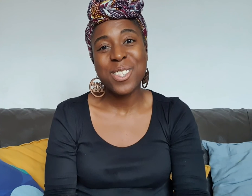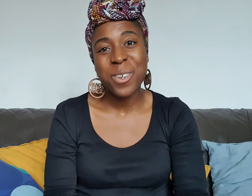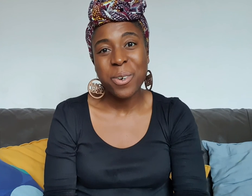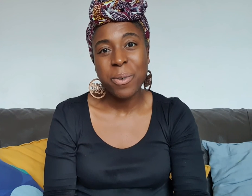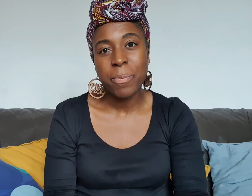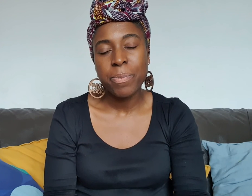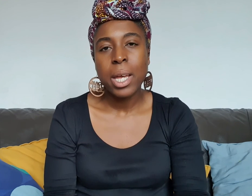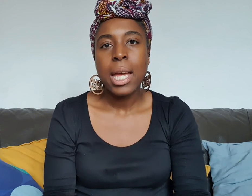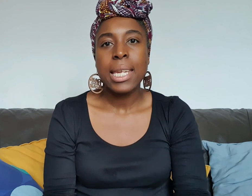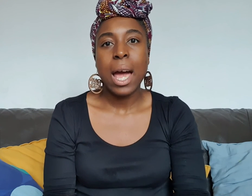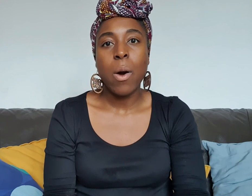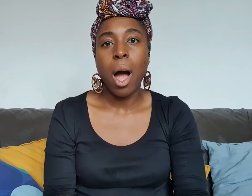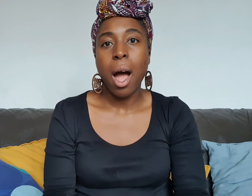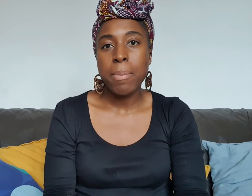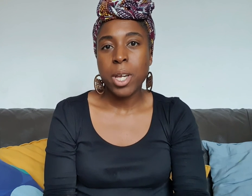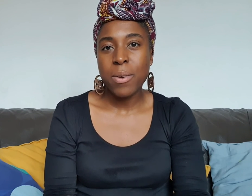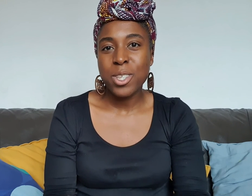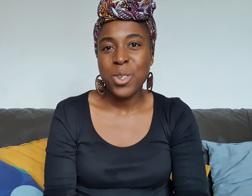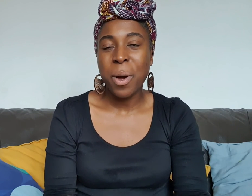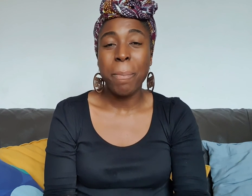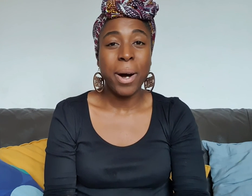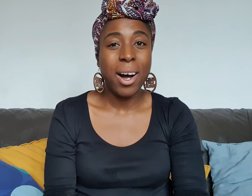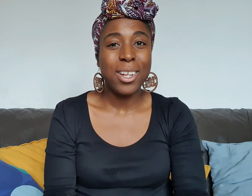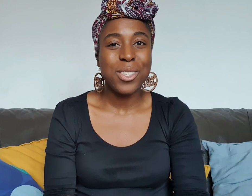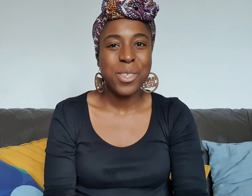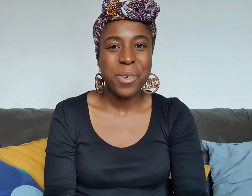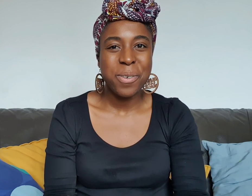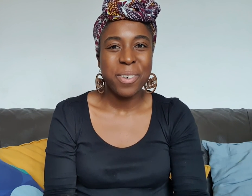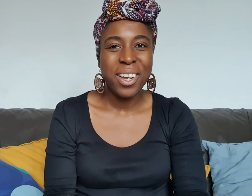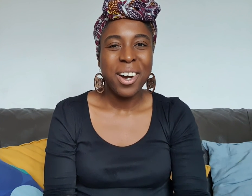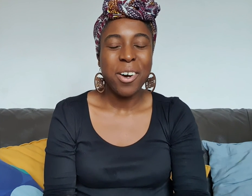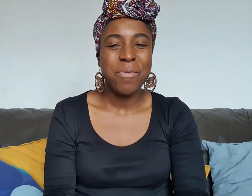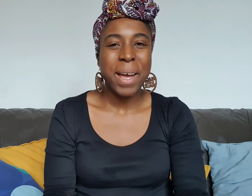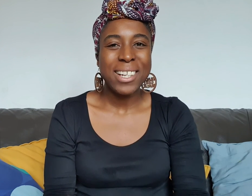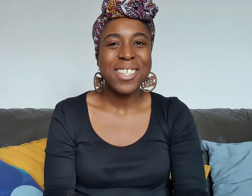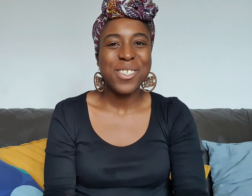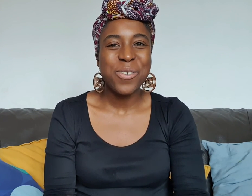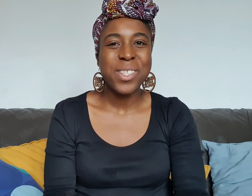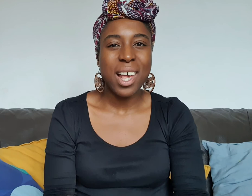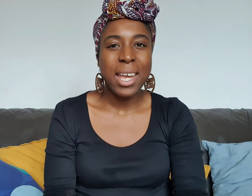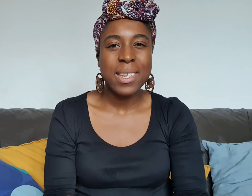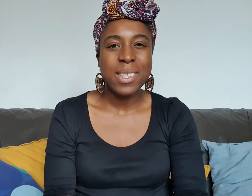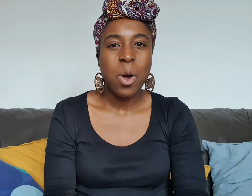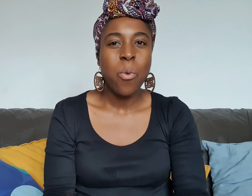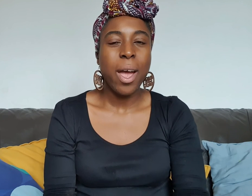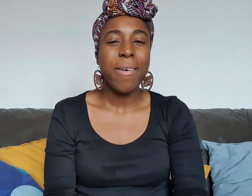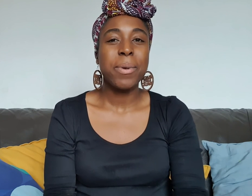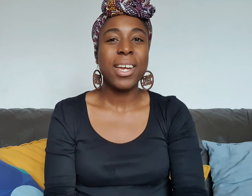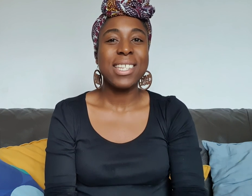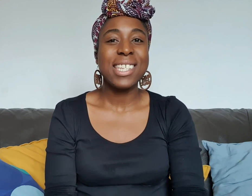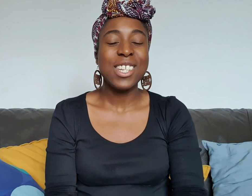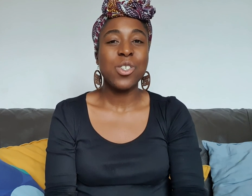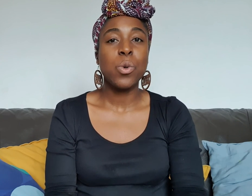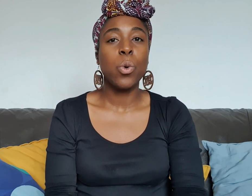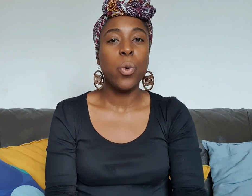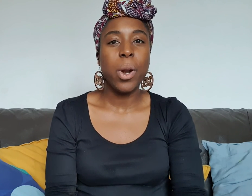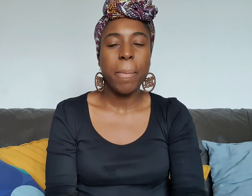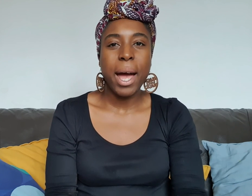school. Now I'm going to do a part two of back to school science where I'm going to teach you all about